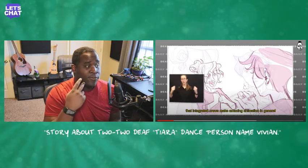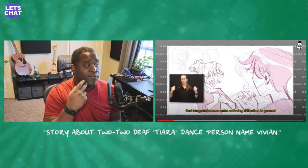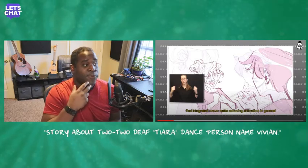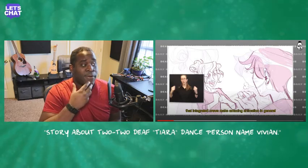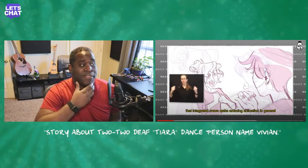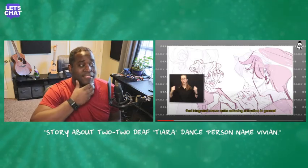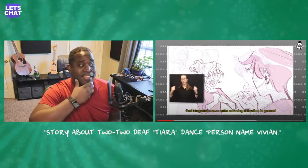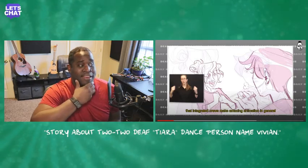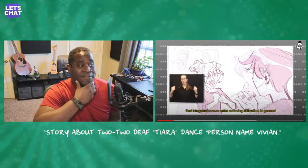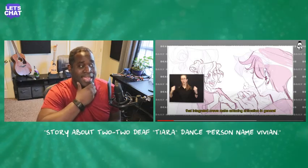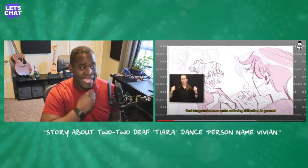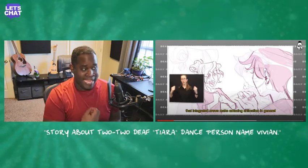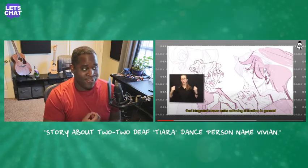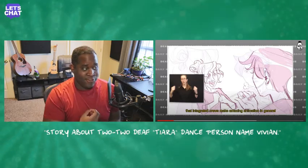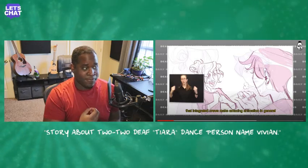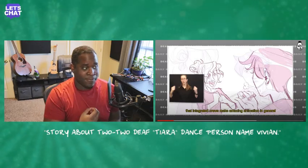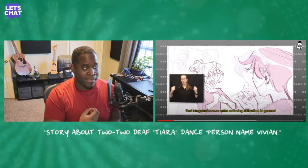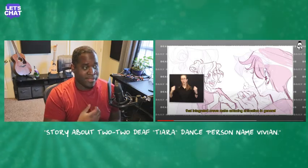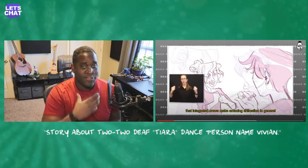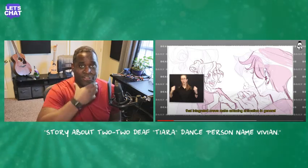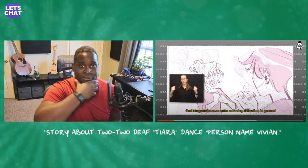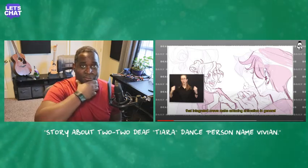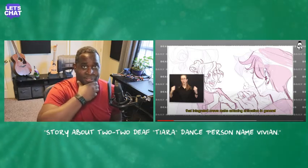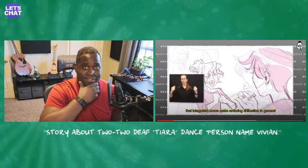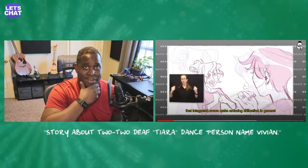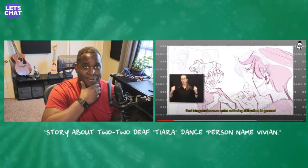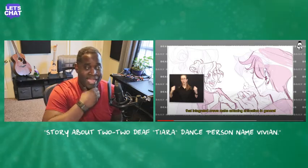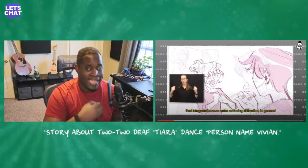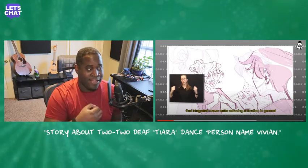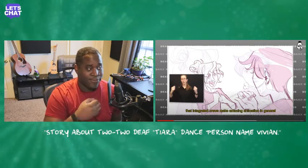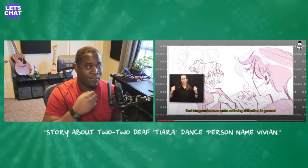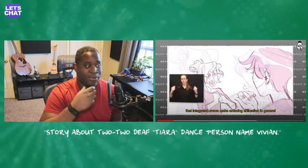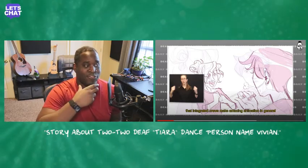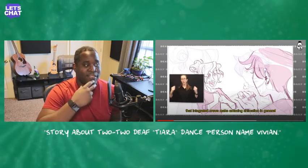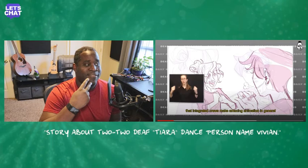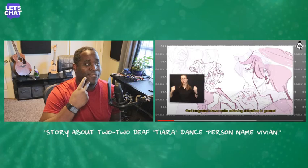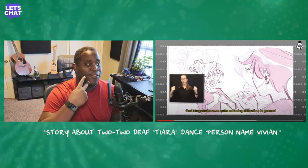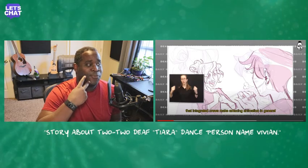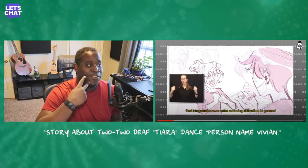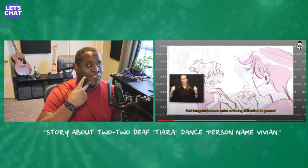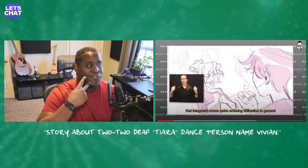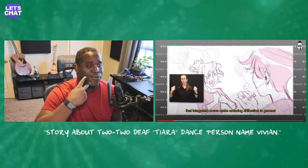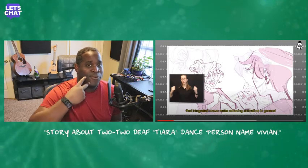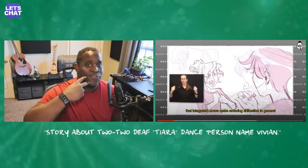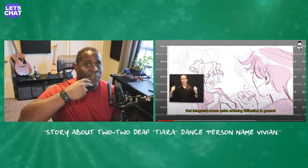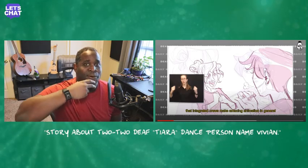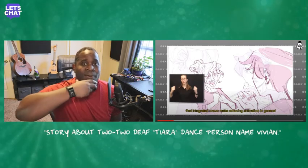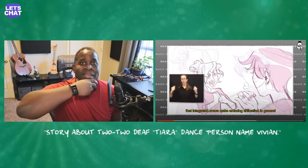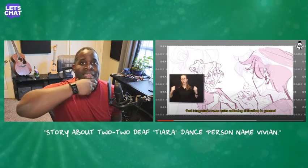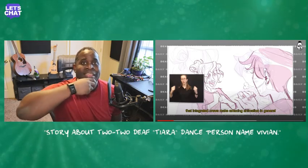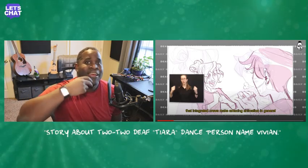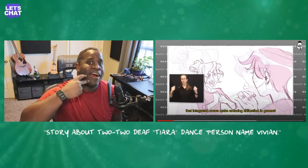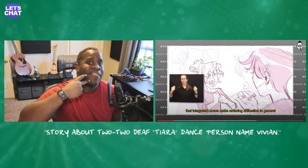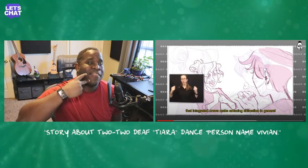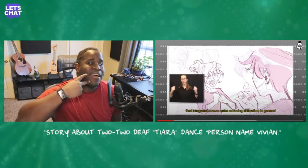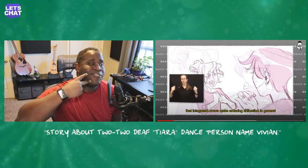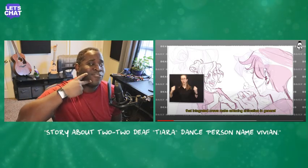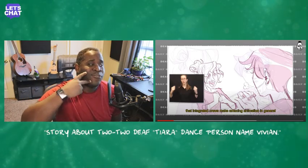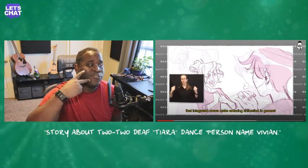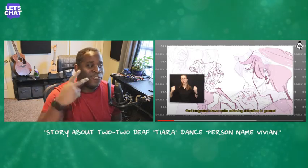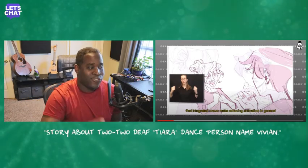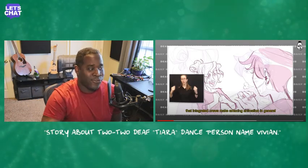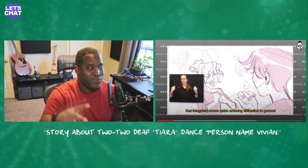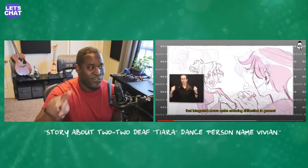she goes for the sign for age. She goes for the sign for age, but she starts with a 2. So I